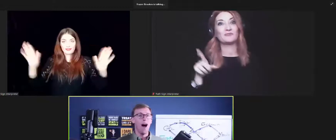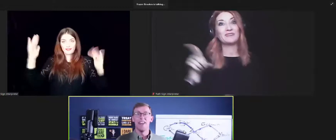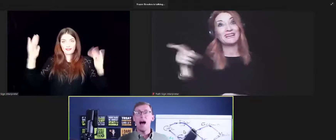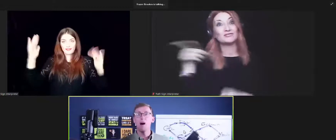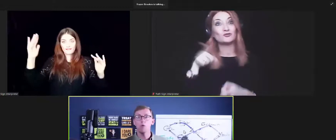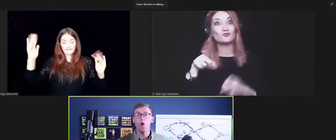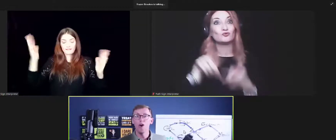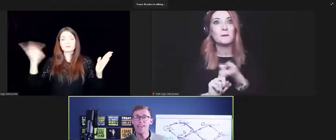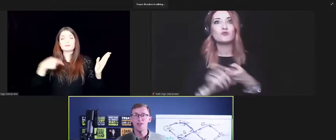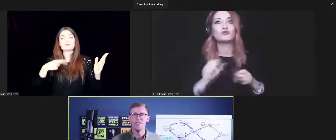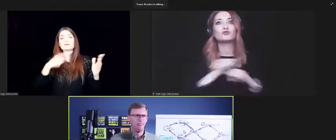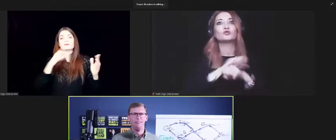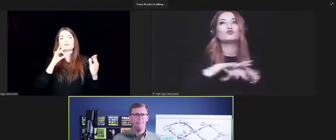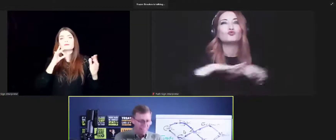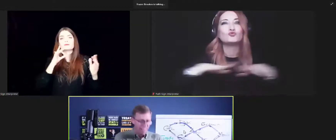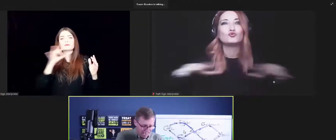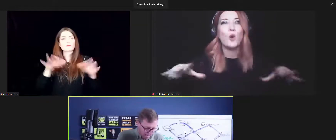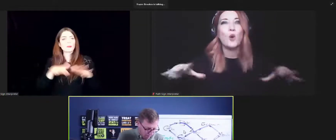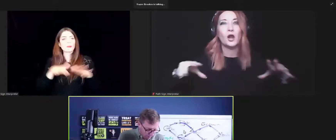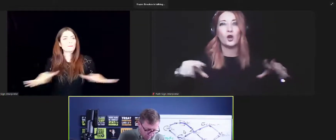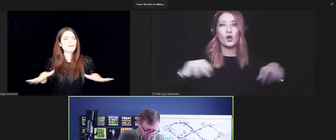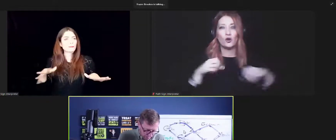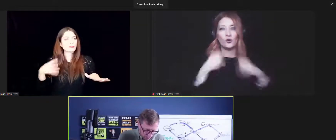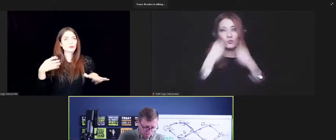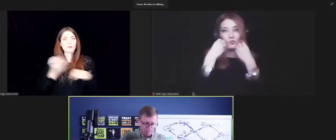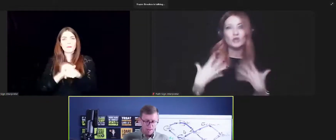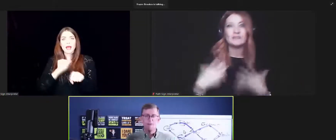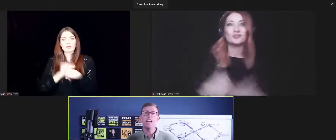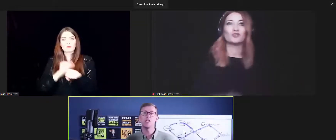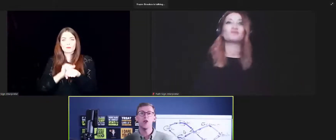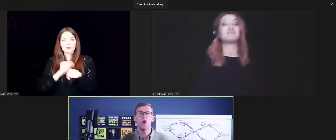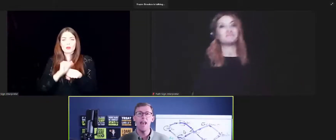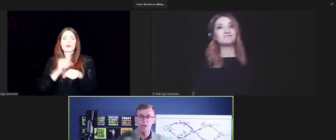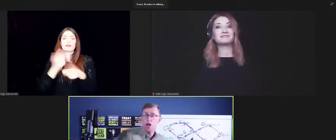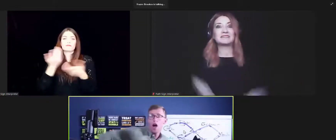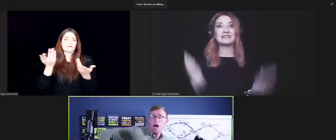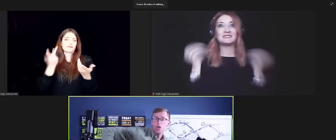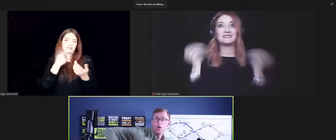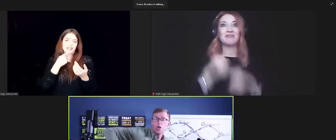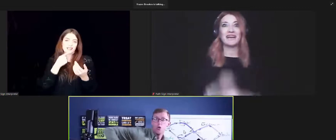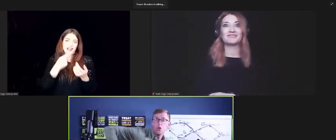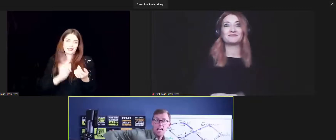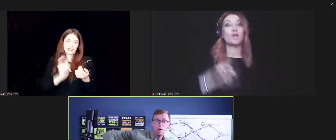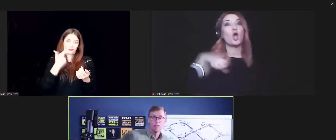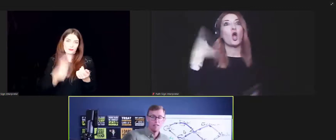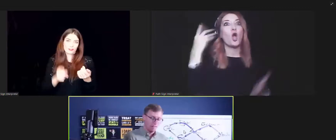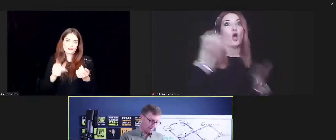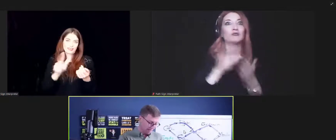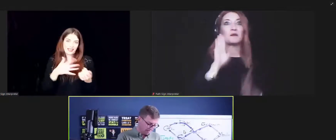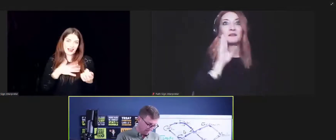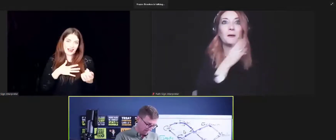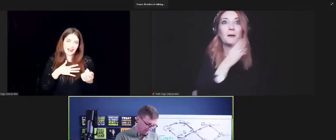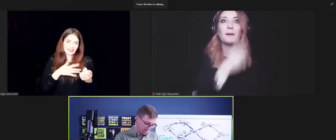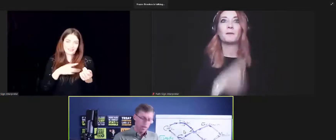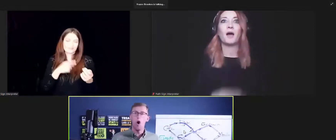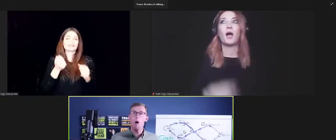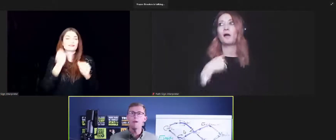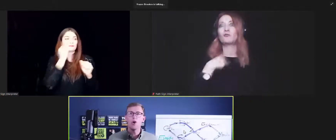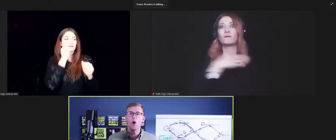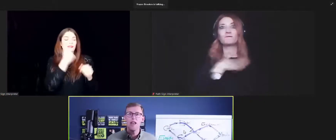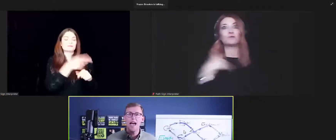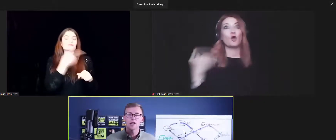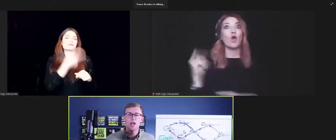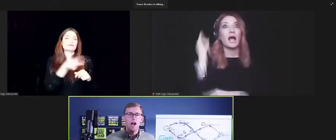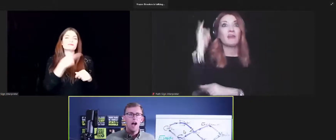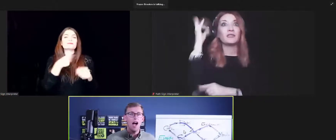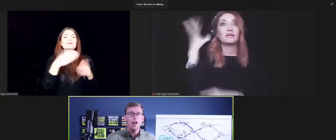an outdoor kitchen. Outdoor kitchen. Frazer, you're next. A snooker table. Corbin, you're